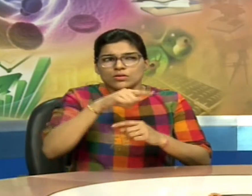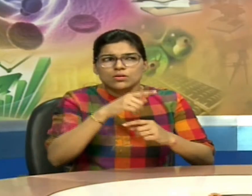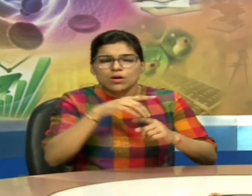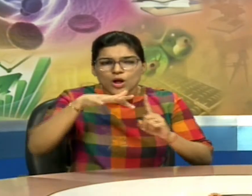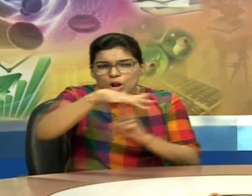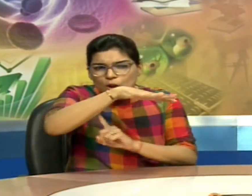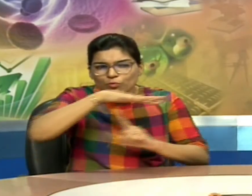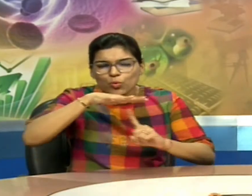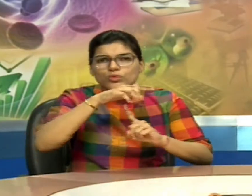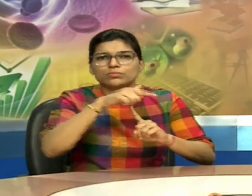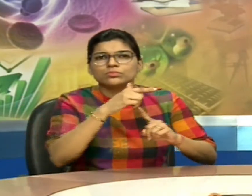preserving the